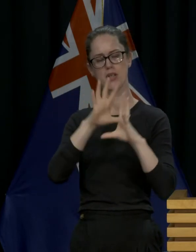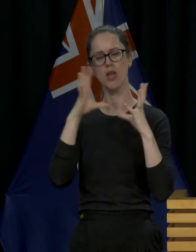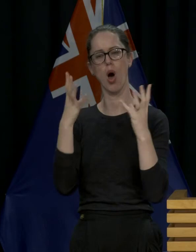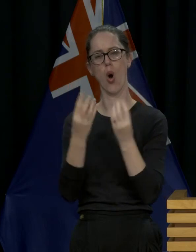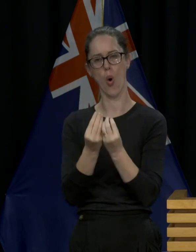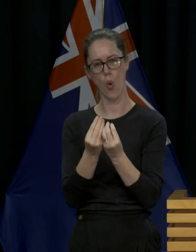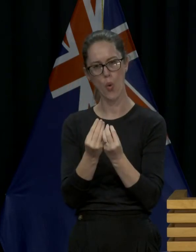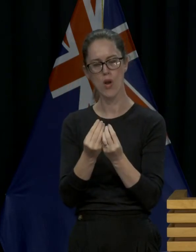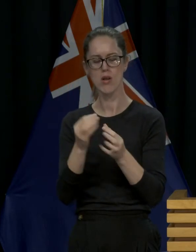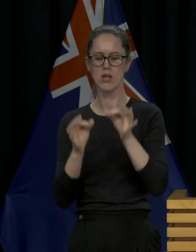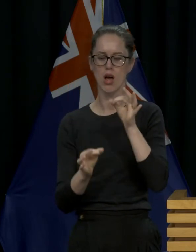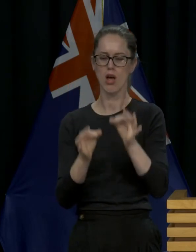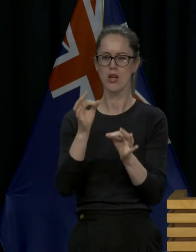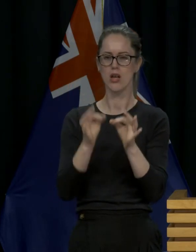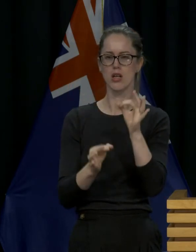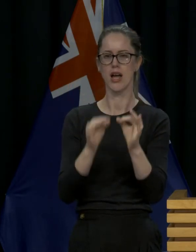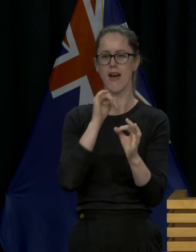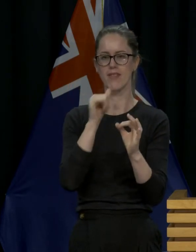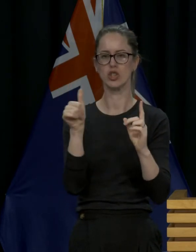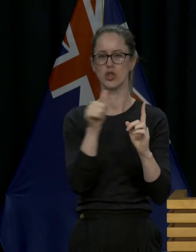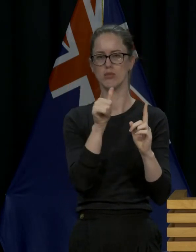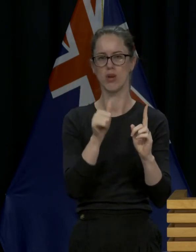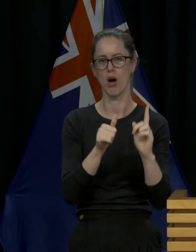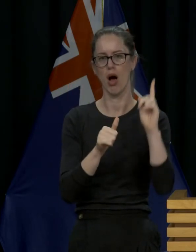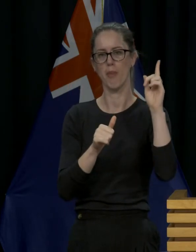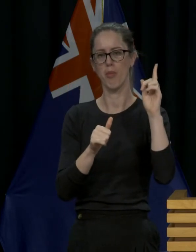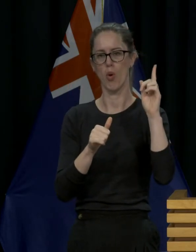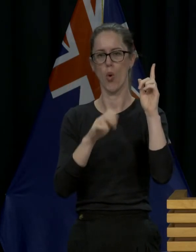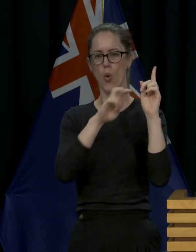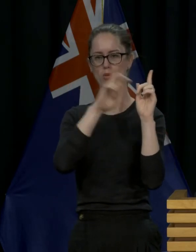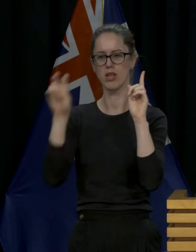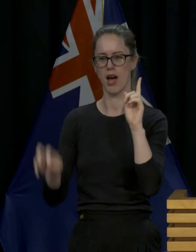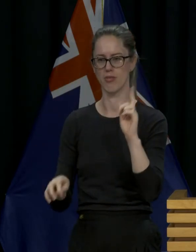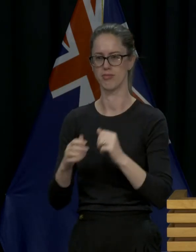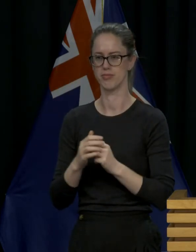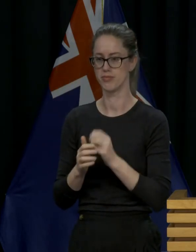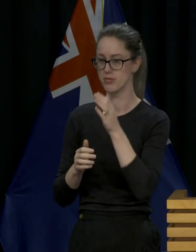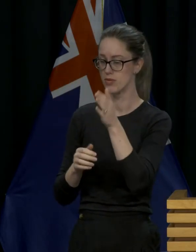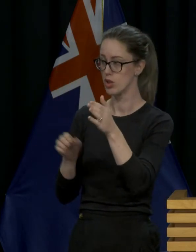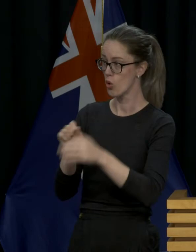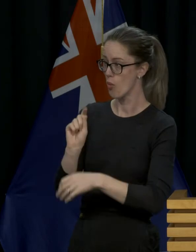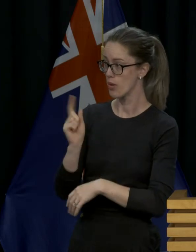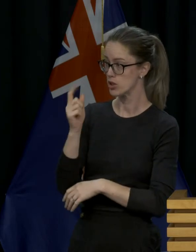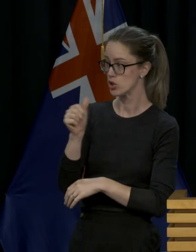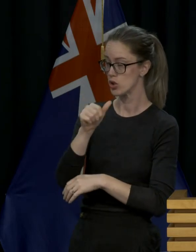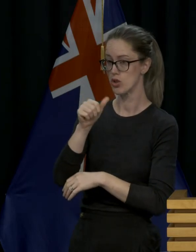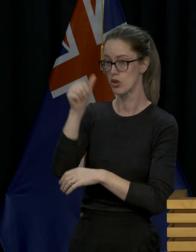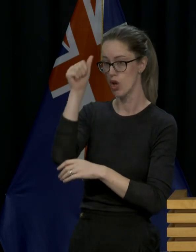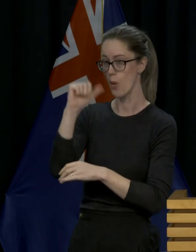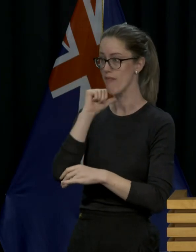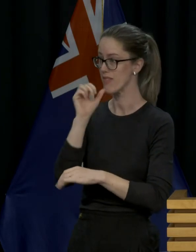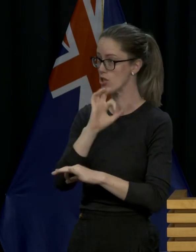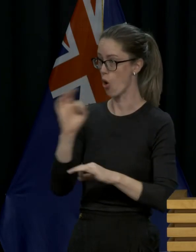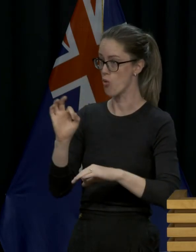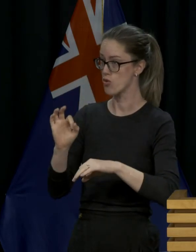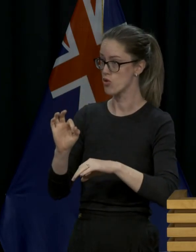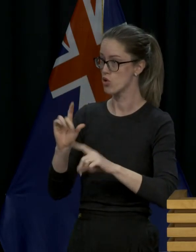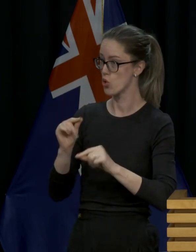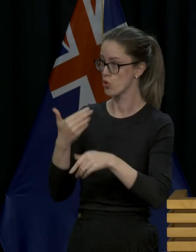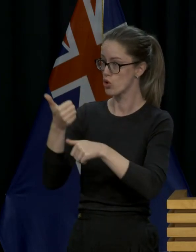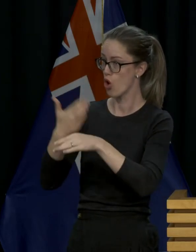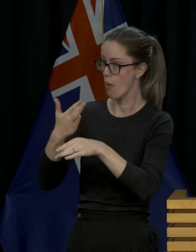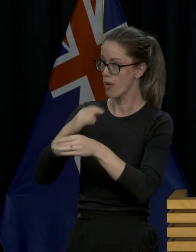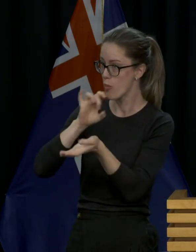whole in terms of both their elevation and when and where I may choose to move them. But should your ministers know that if they don't deliver, they will